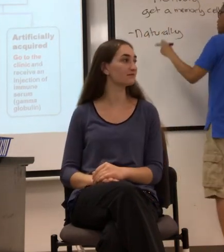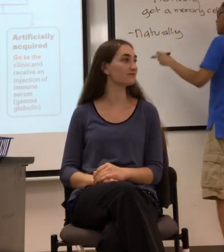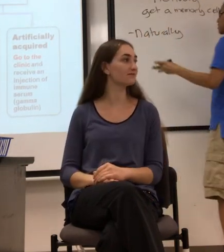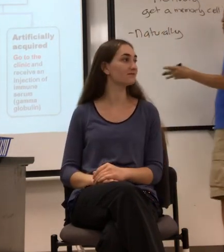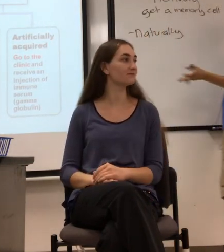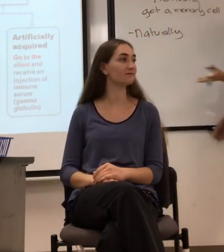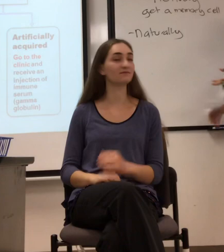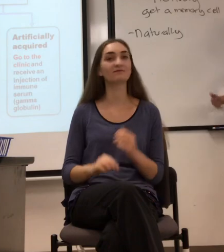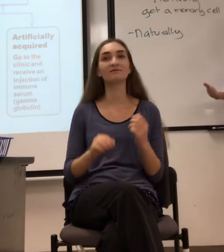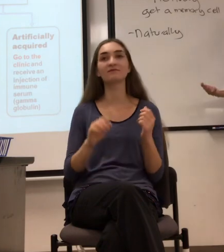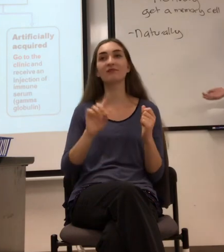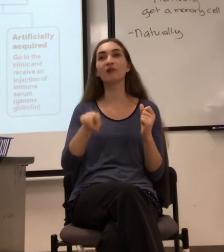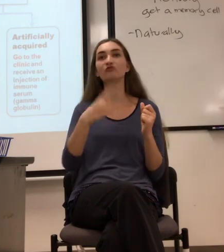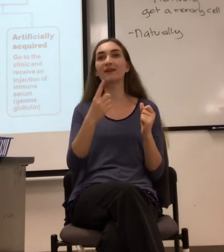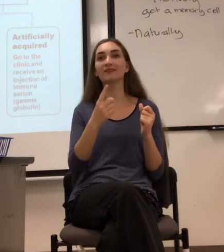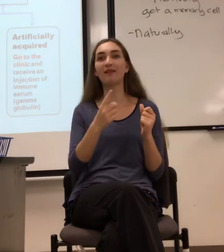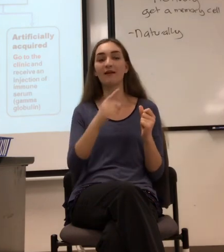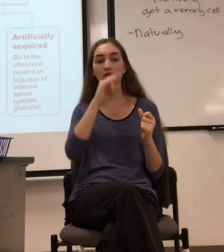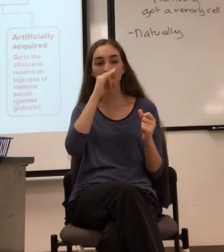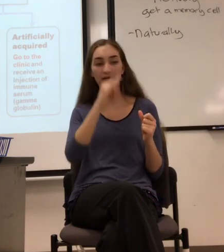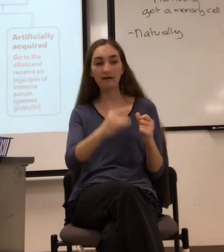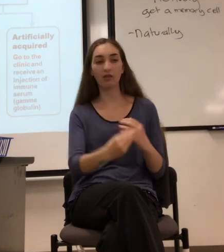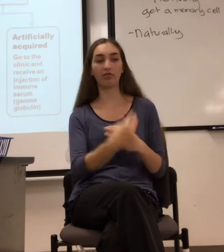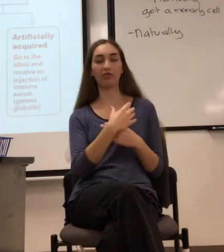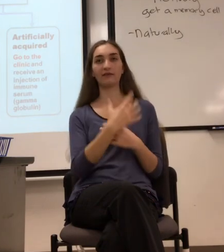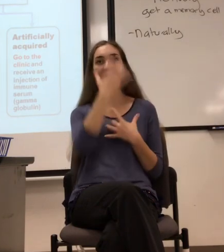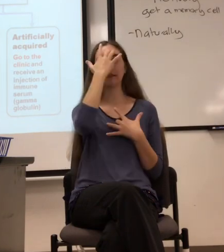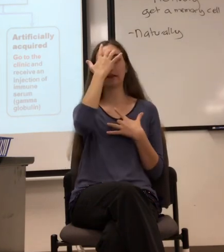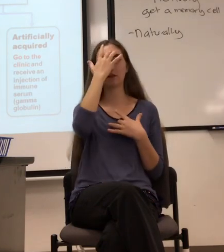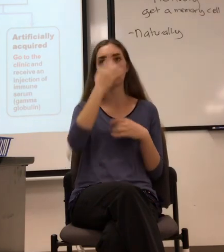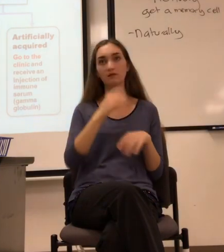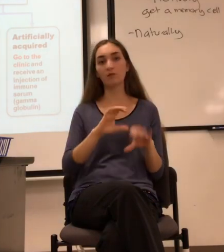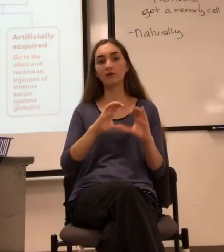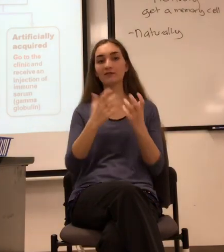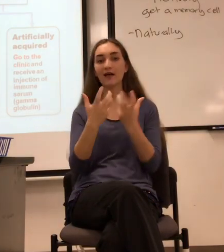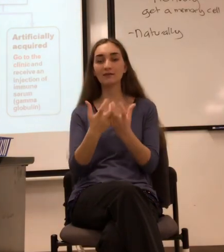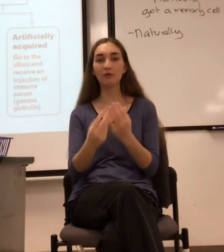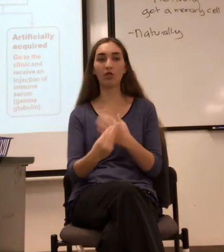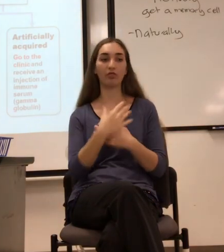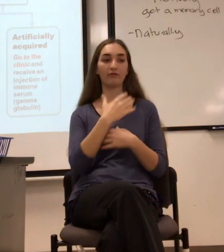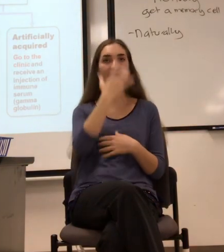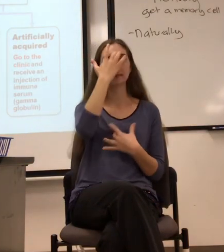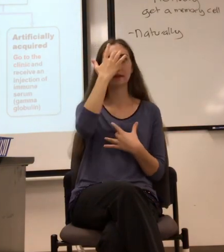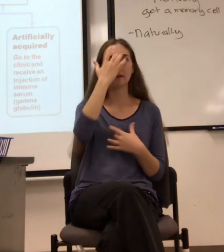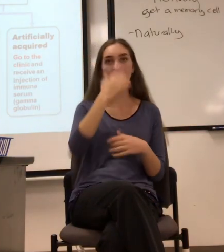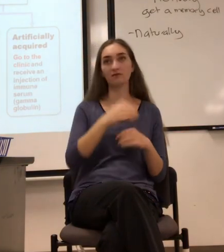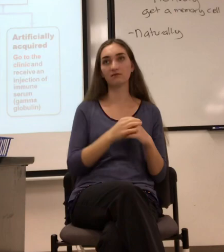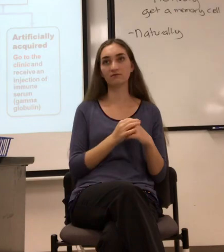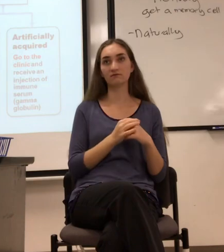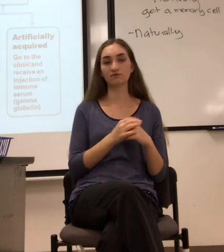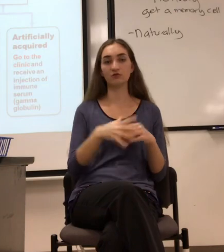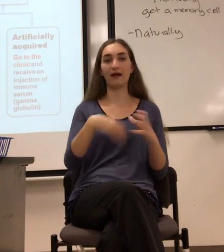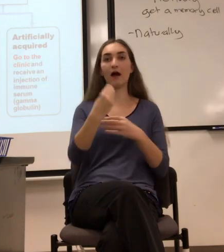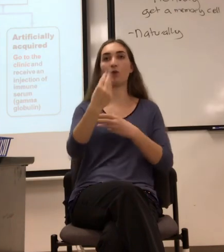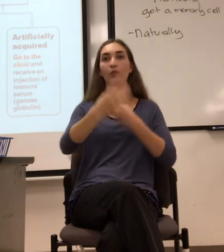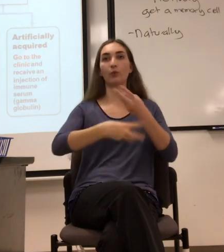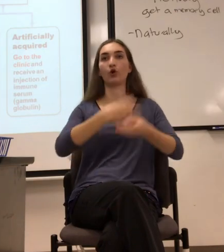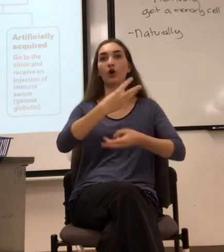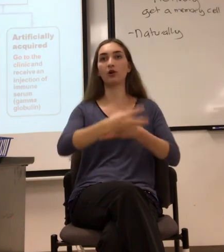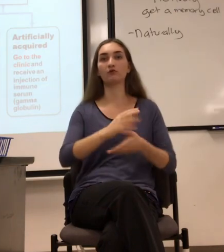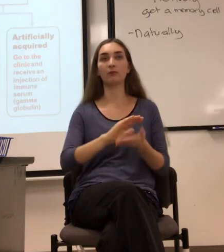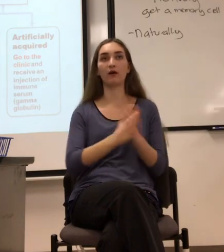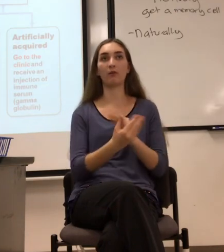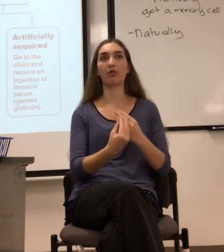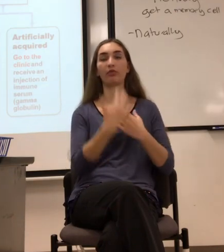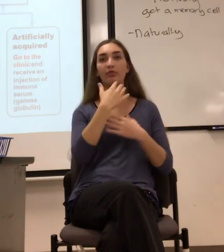You know, you just get sick from your kids, get sick from a classmate, a coworker, someone at church. You're just out in the world and you get sick. You don't live